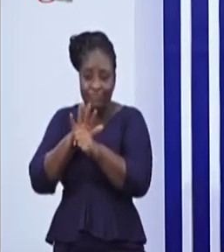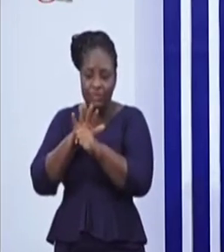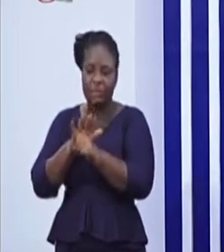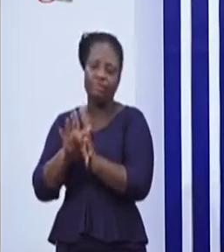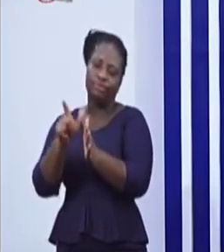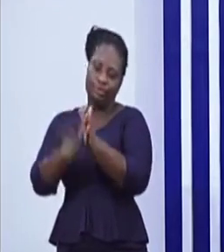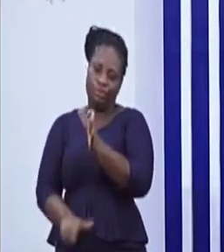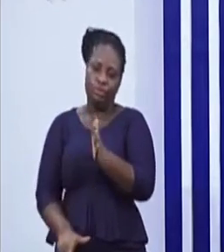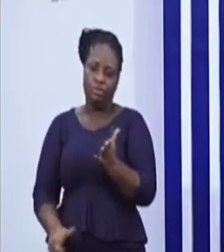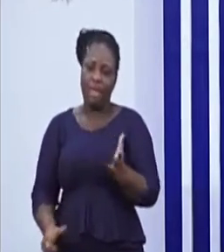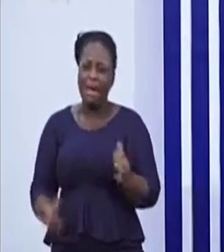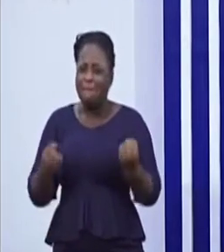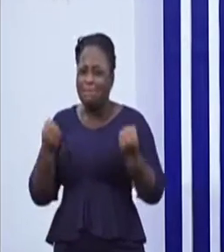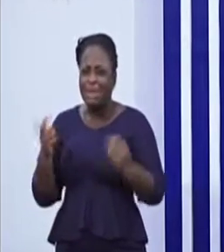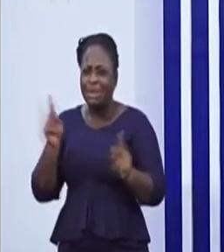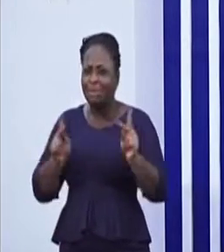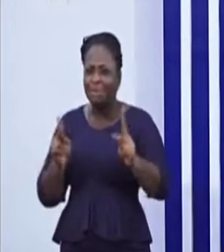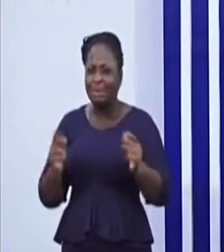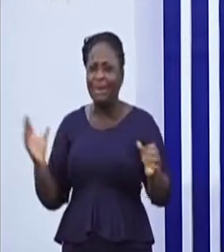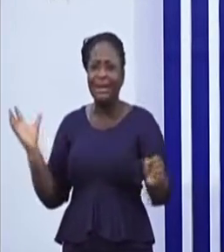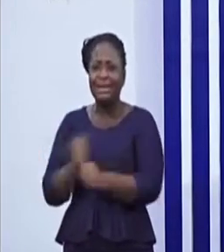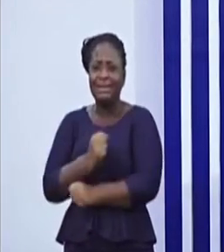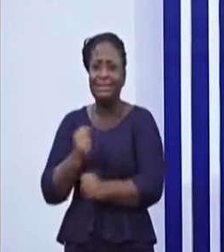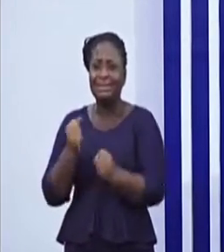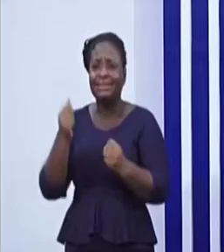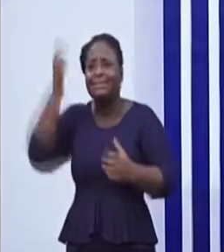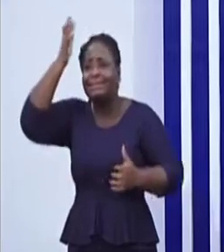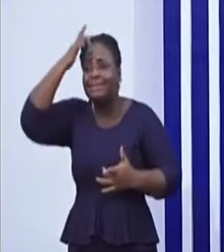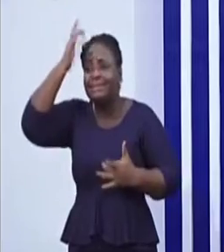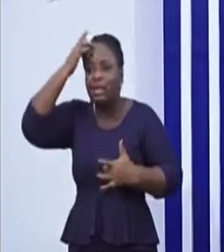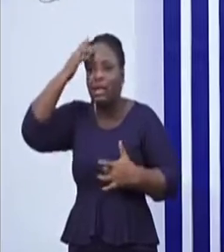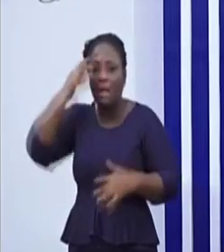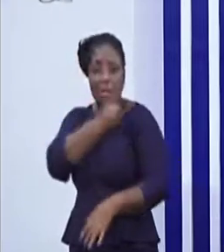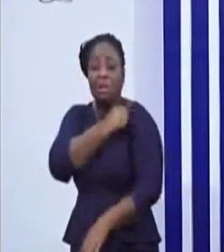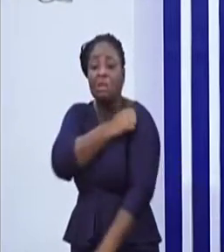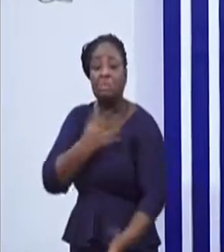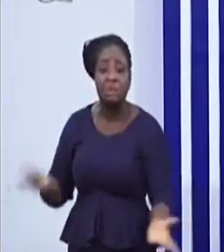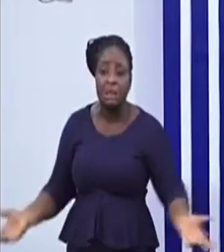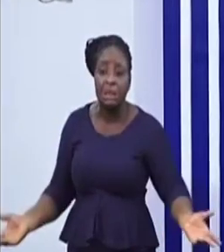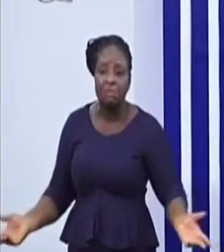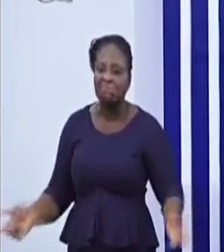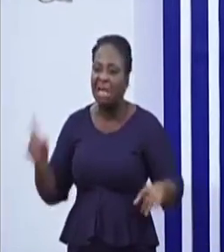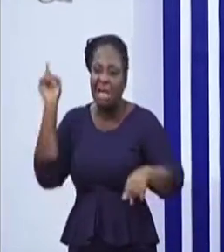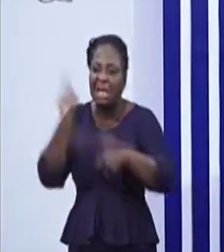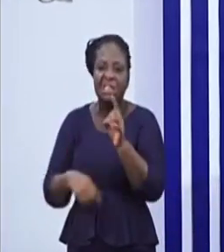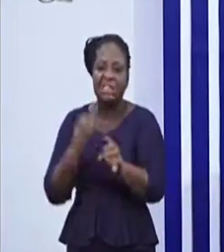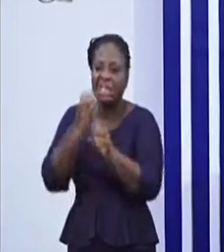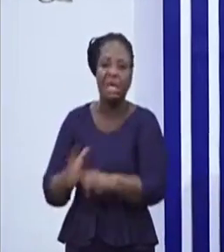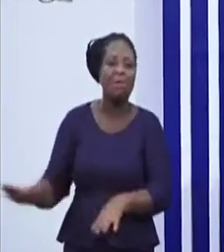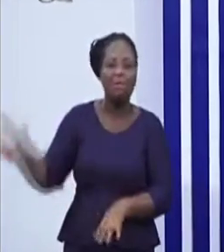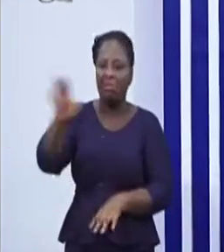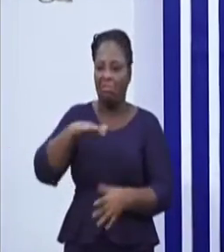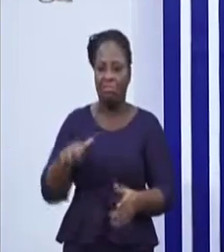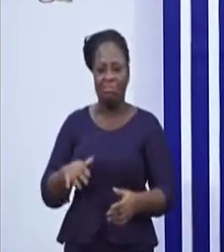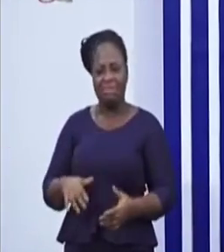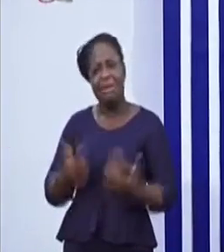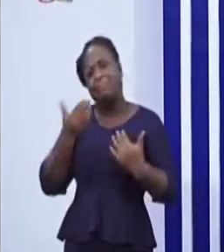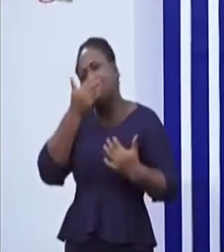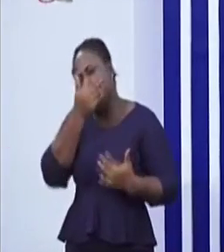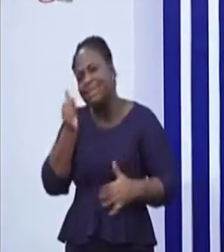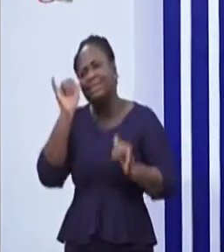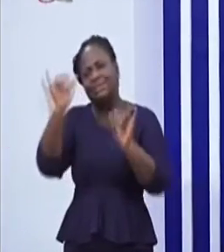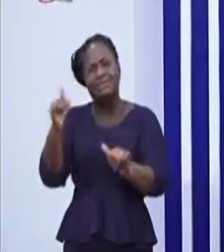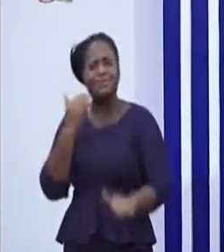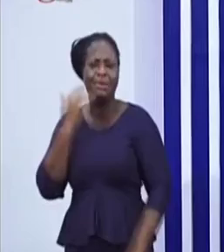people get sick at the same time, our health system is going to get overwhelmed, and there's no way we can cope. So when they say stay at home,